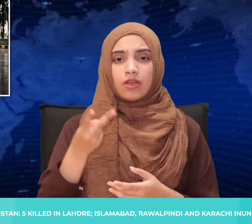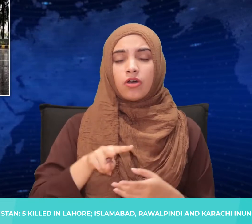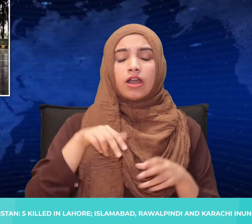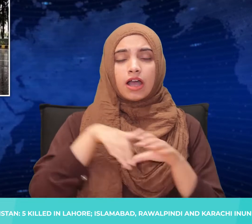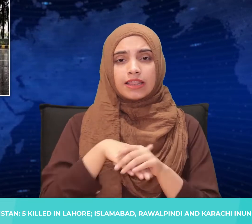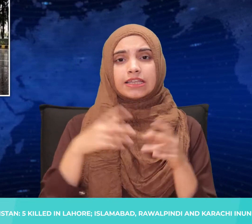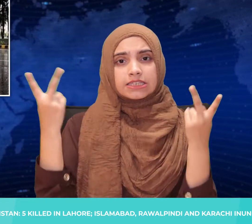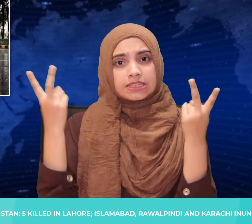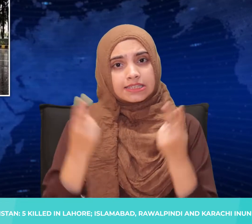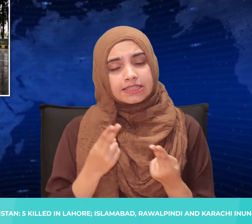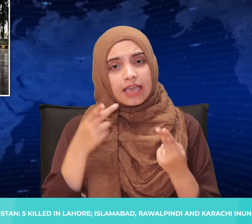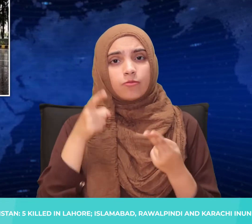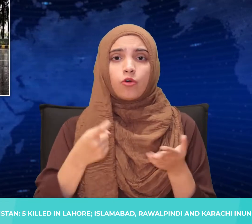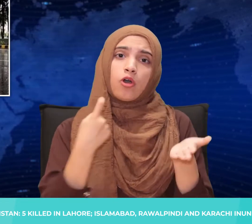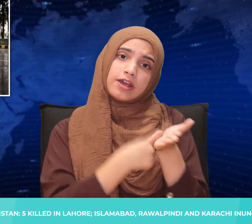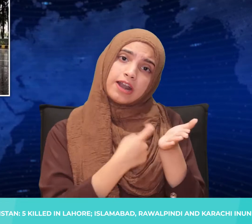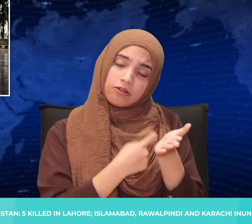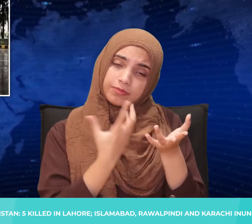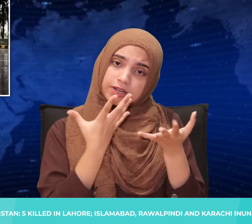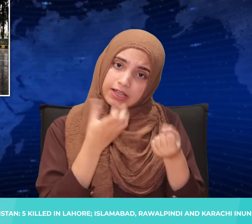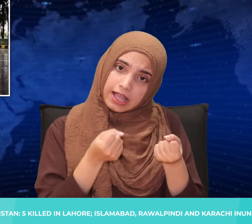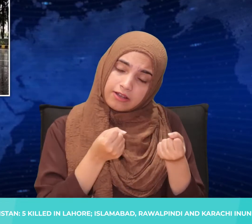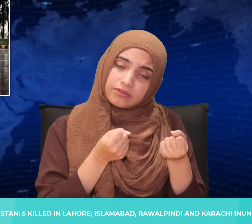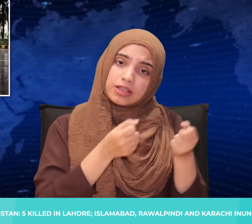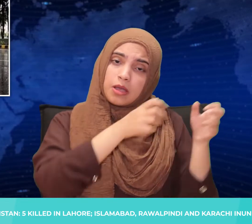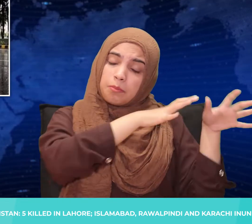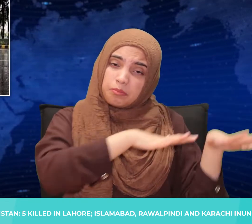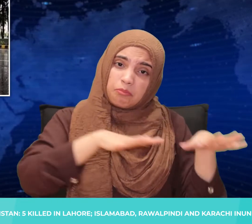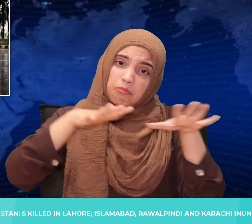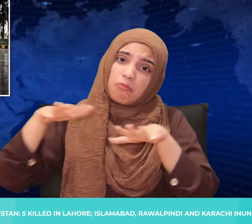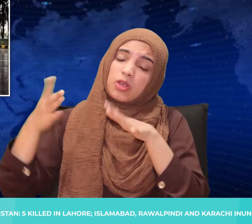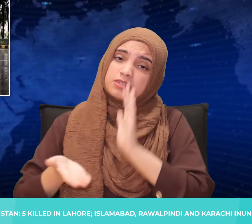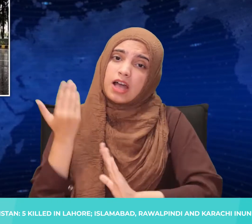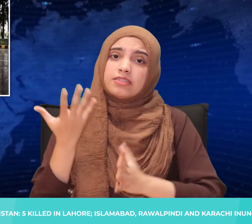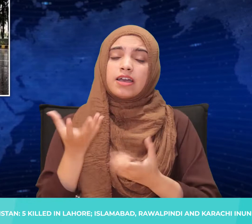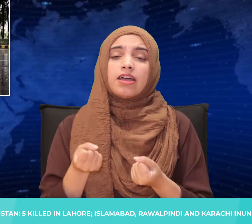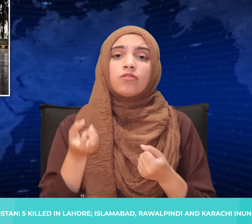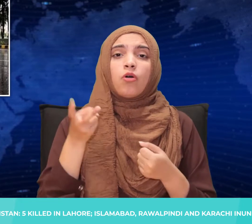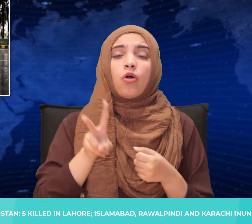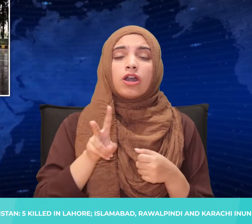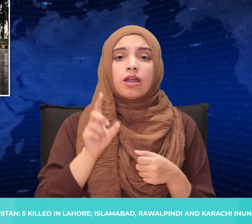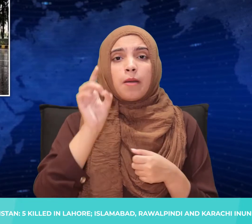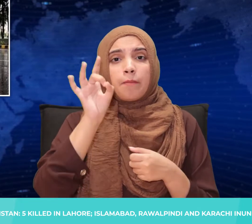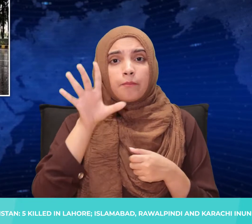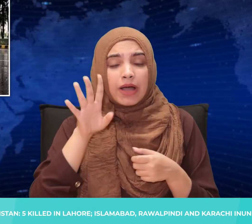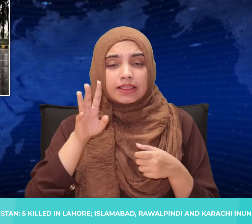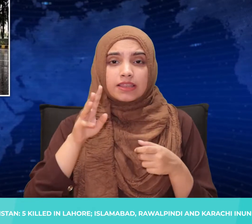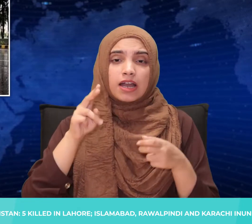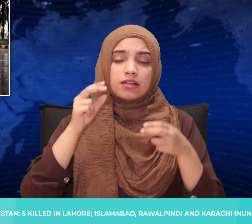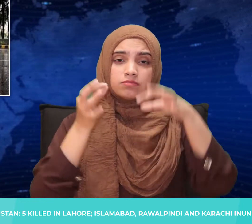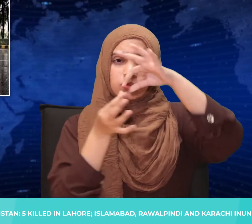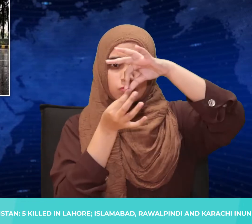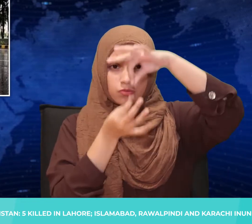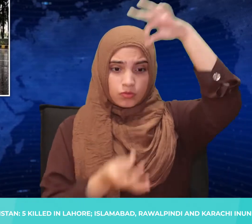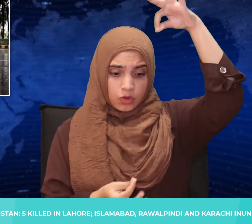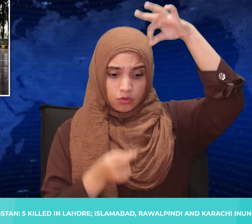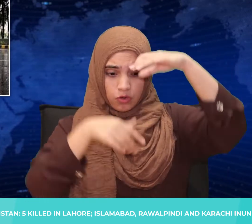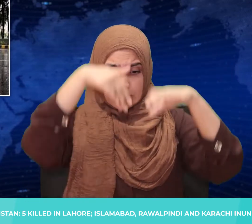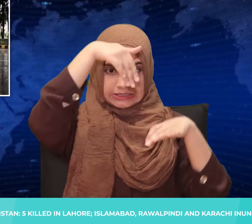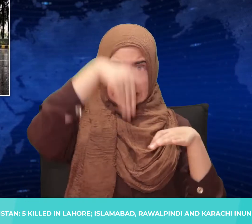Similar scenes unfolded in Rawalpindi, where the water level exceeded 15 feet in Lainalla near